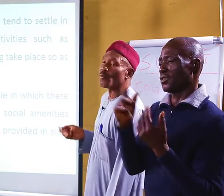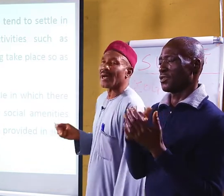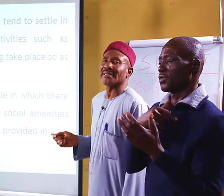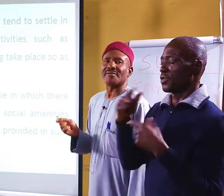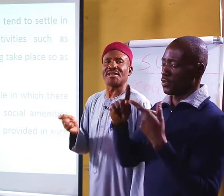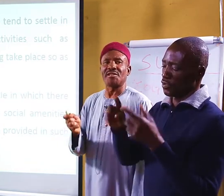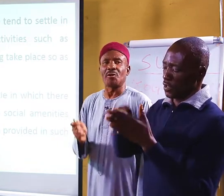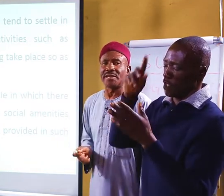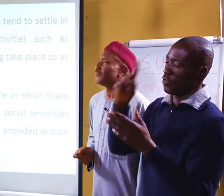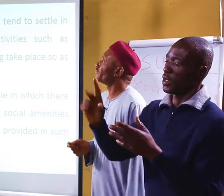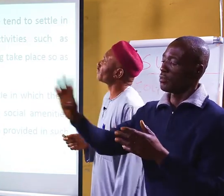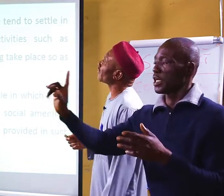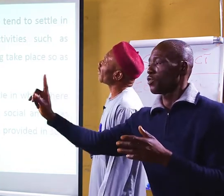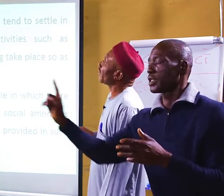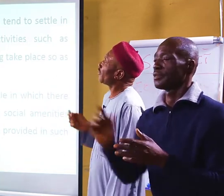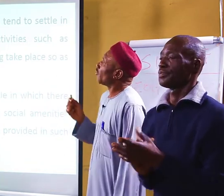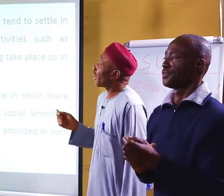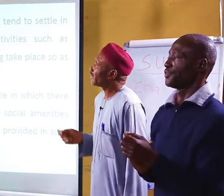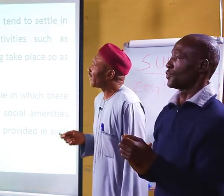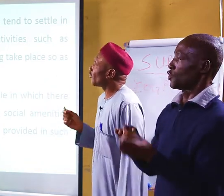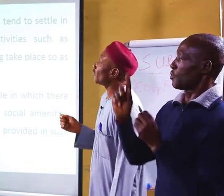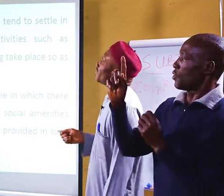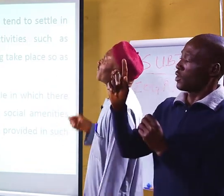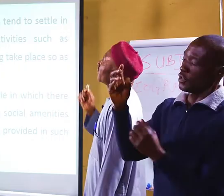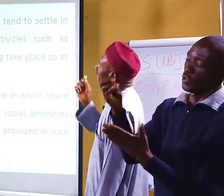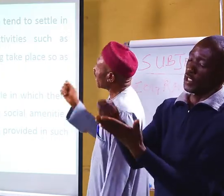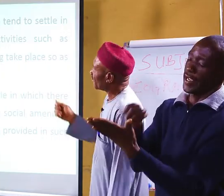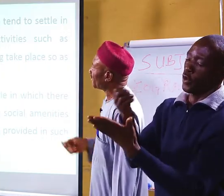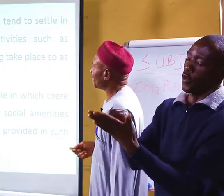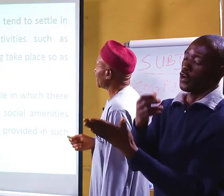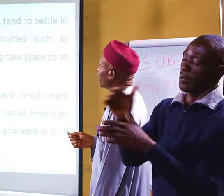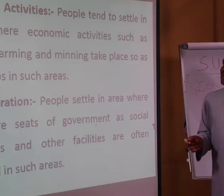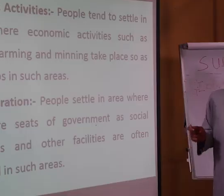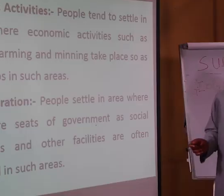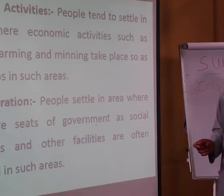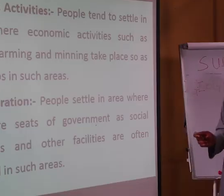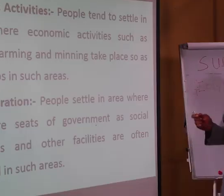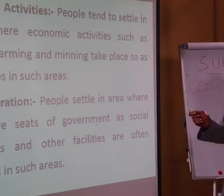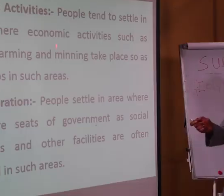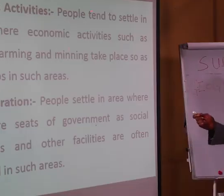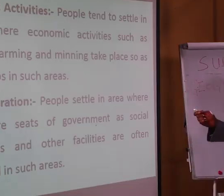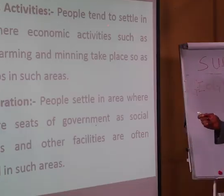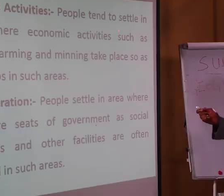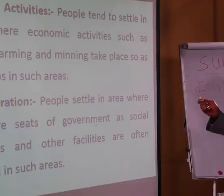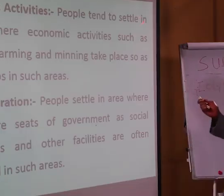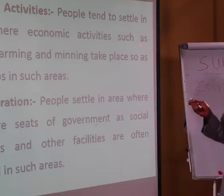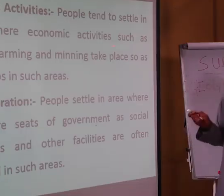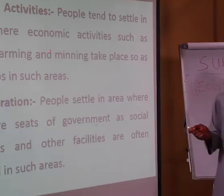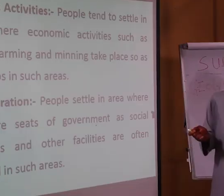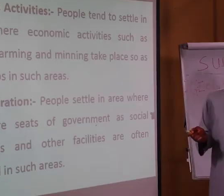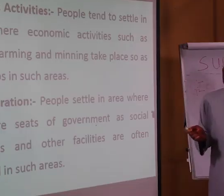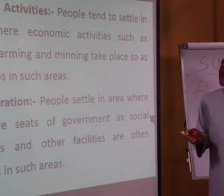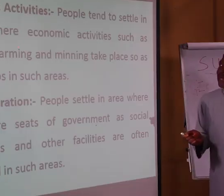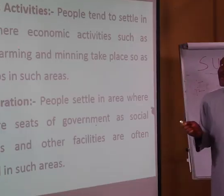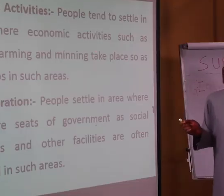take them one after the other. One, economic activities. People tend to settle